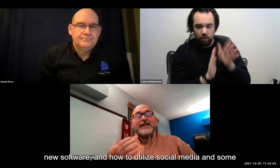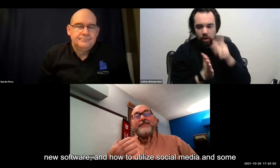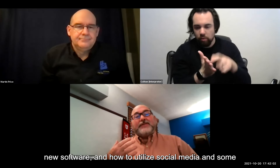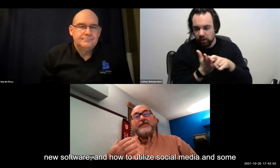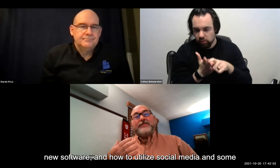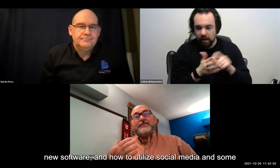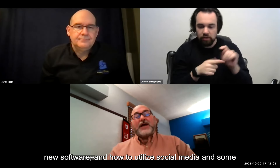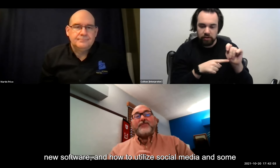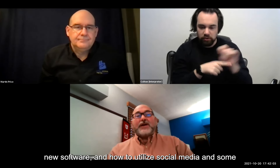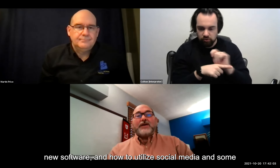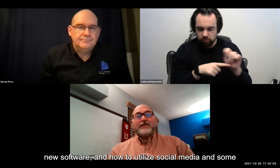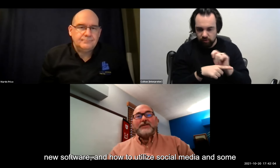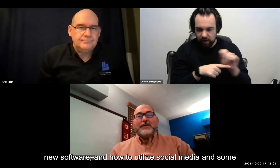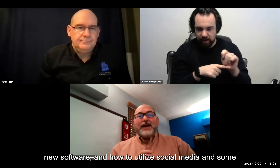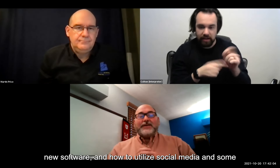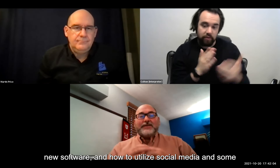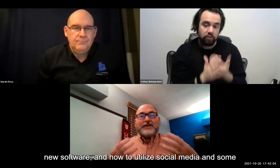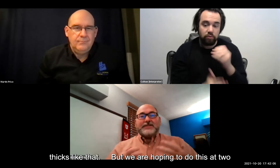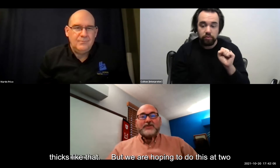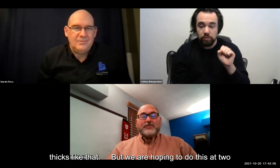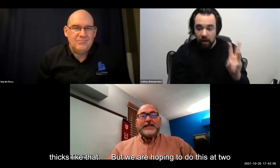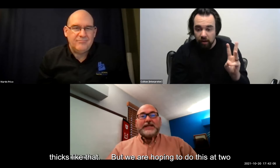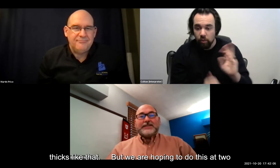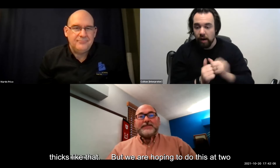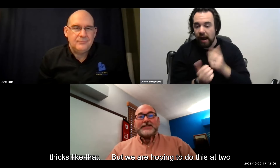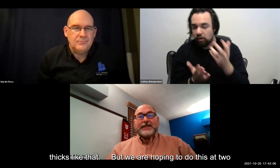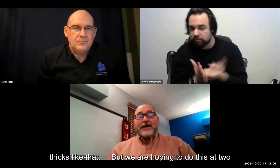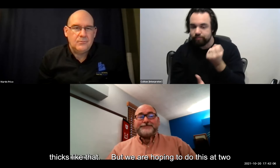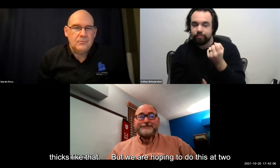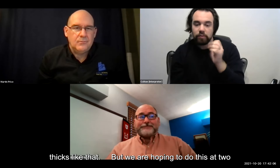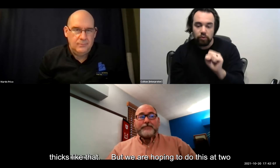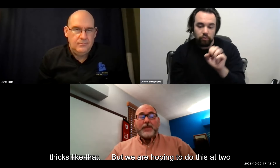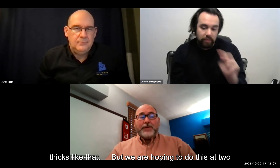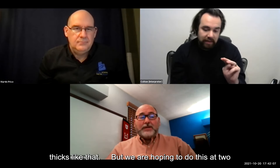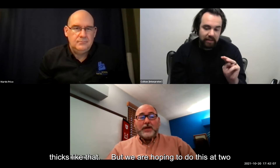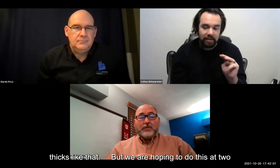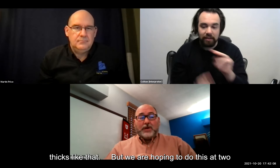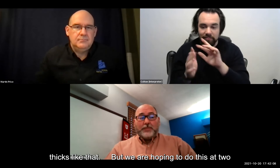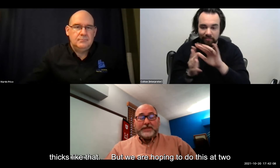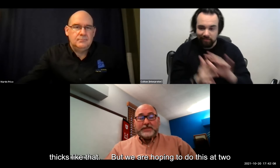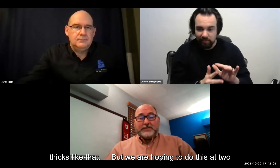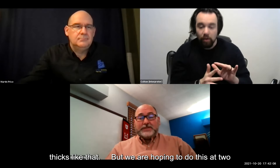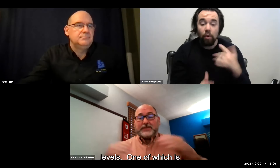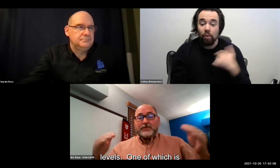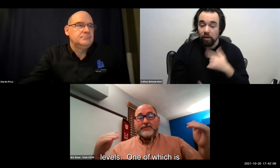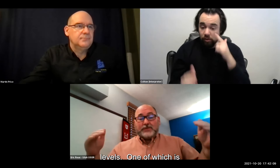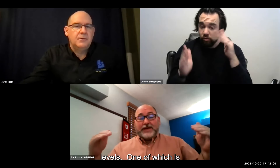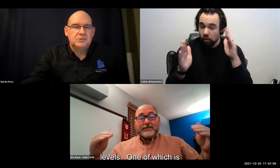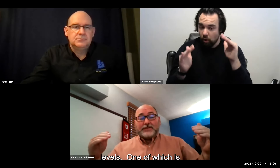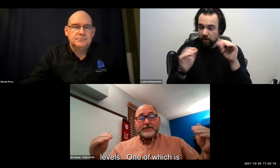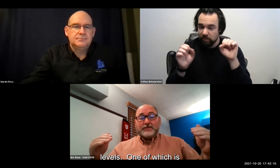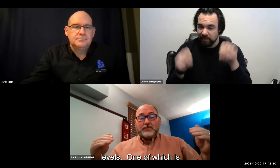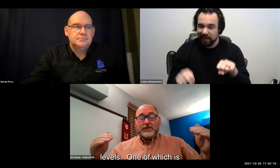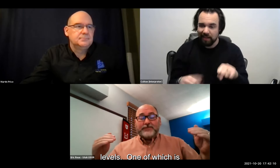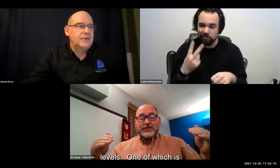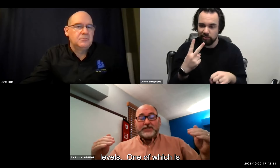training of staff in new software and how to utilize social media and some things like that. But we're hoping to do this at sort of 2